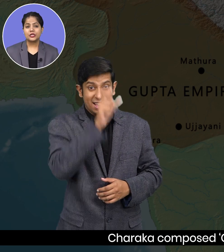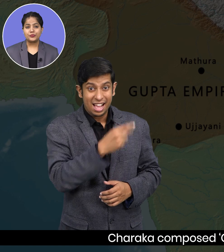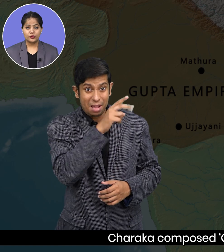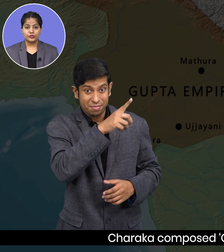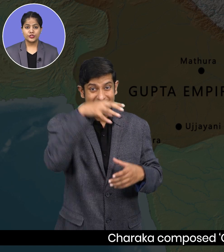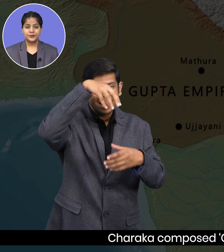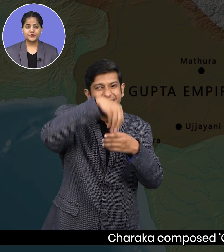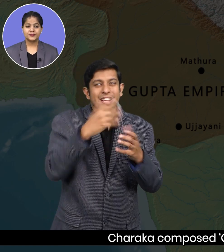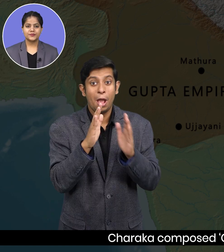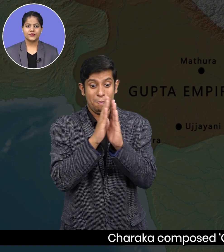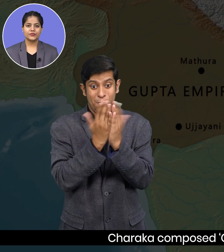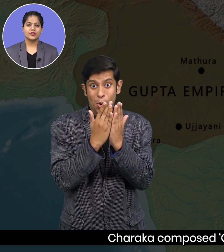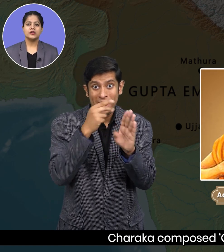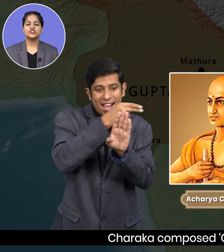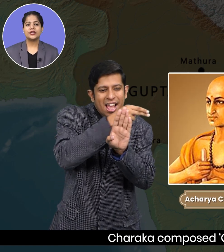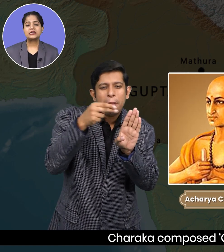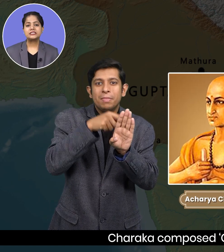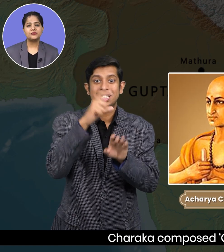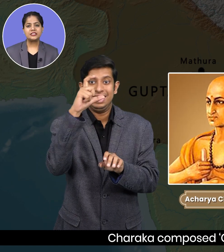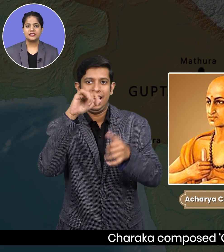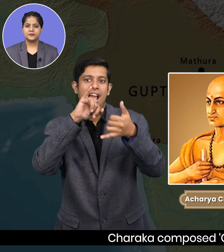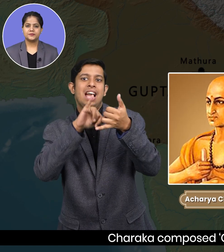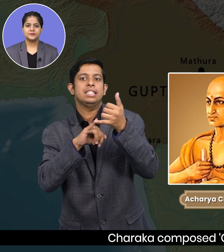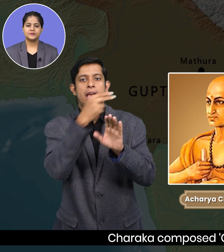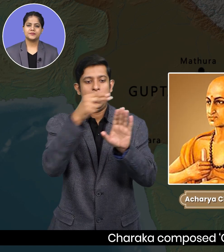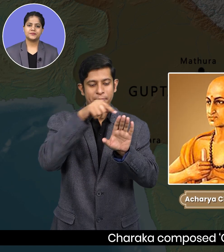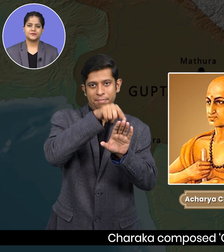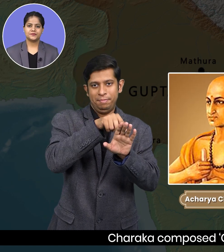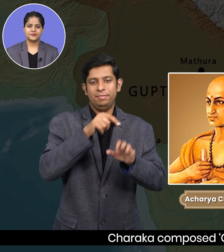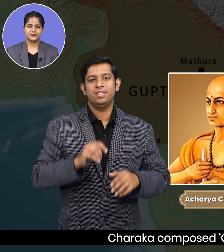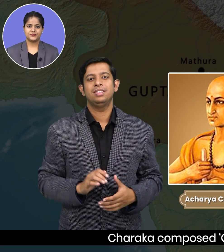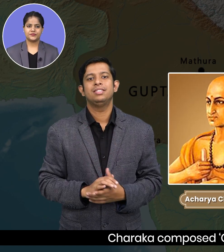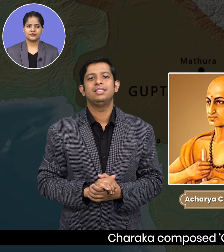Charak composed Charak Samhita.